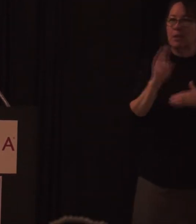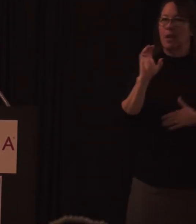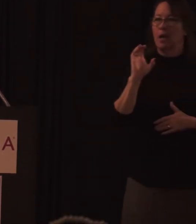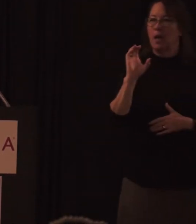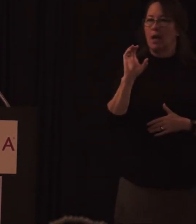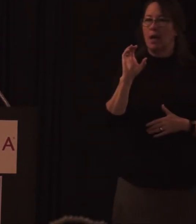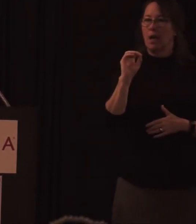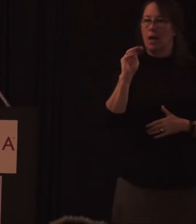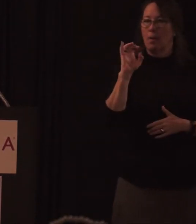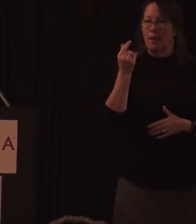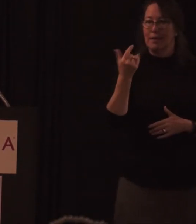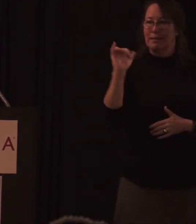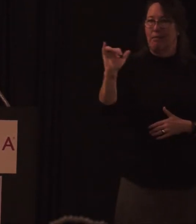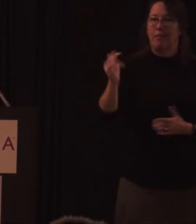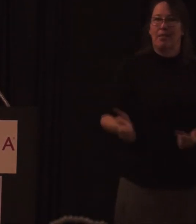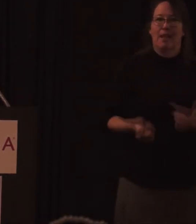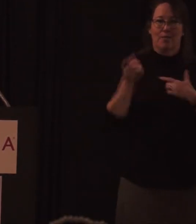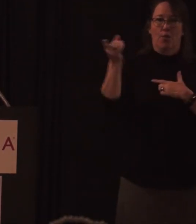born.